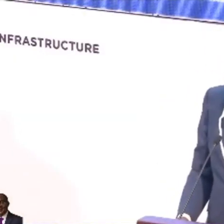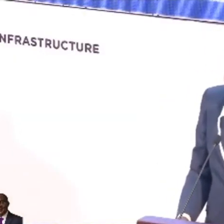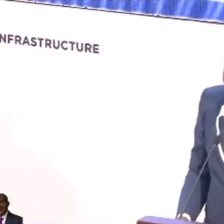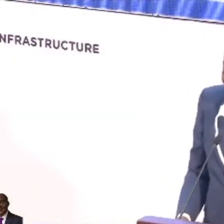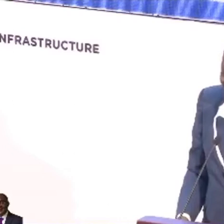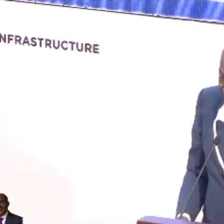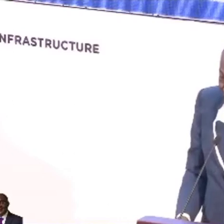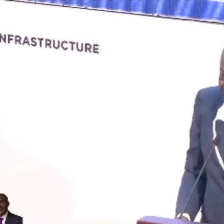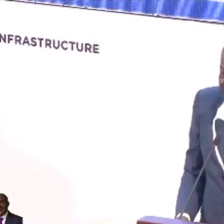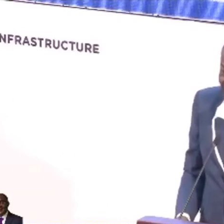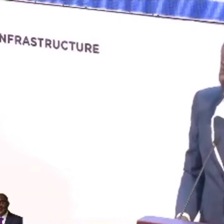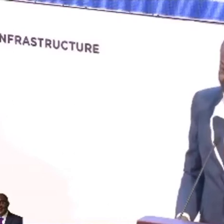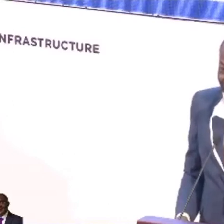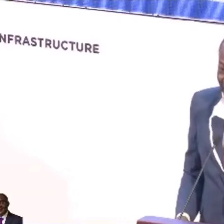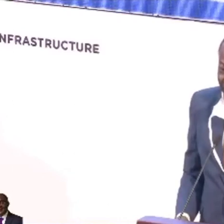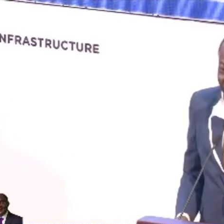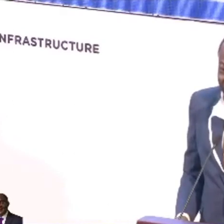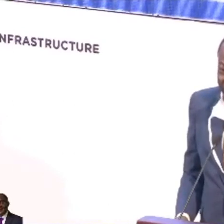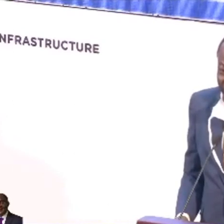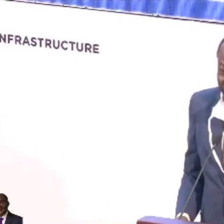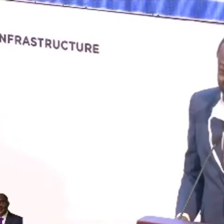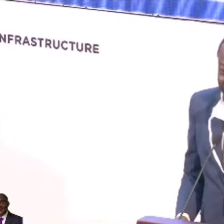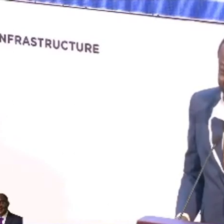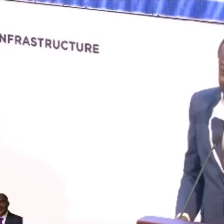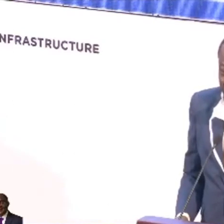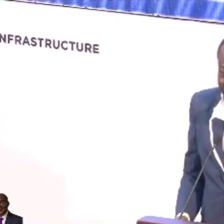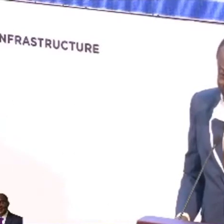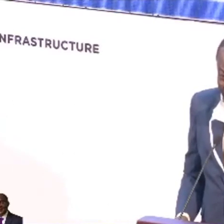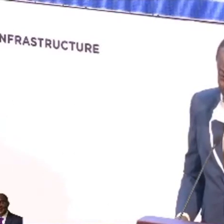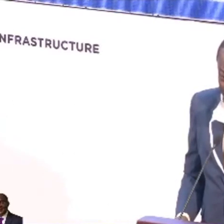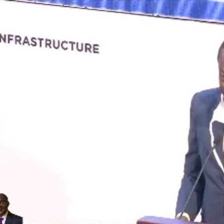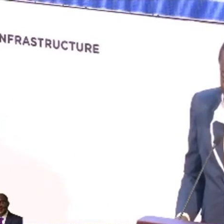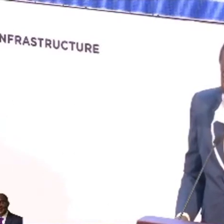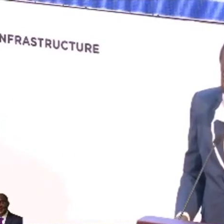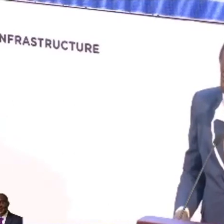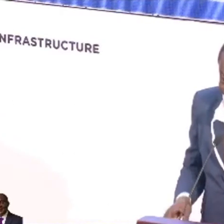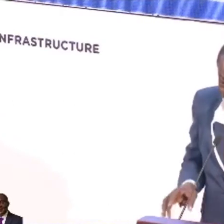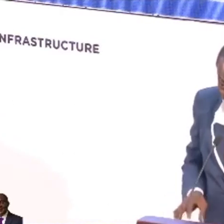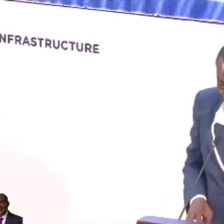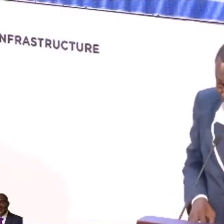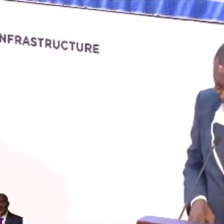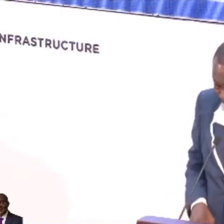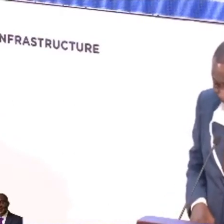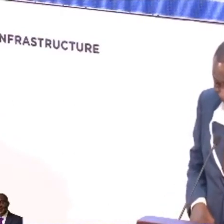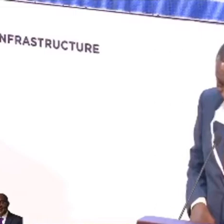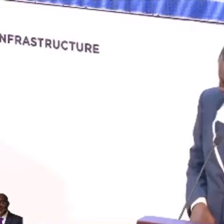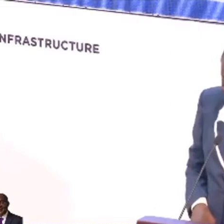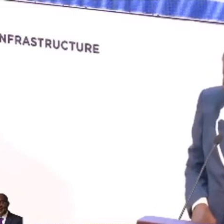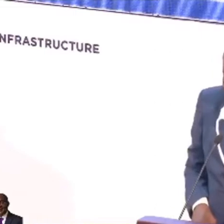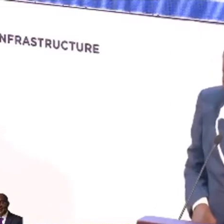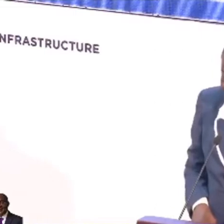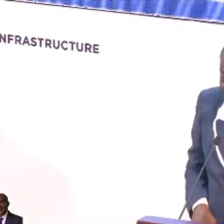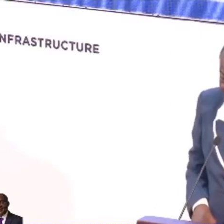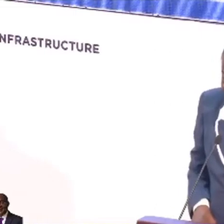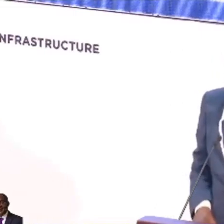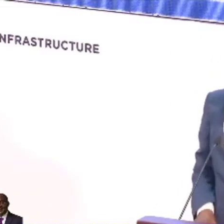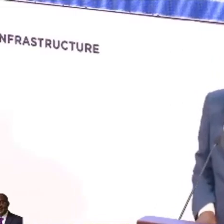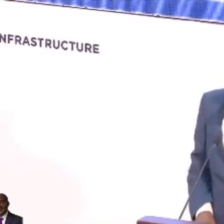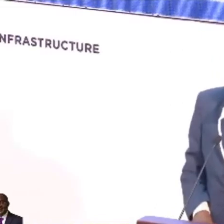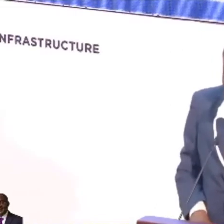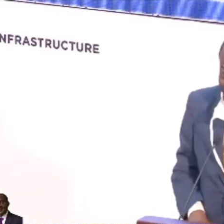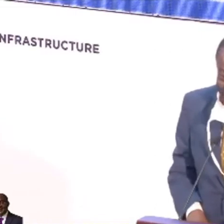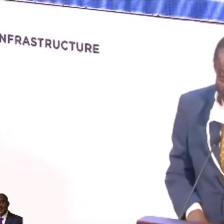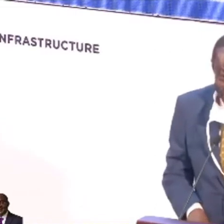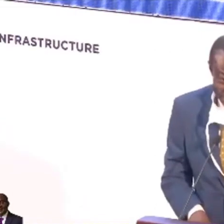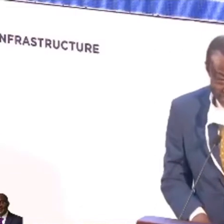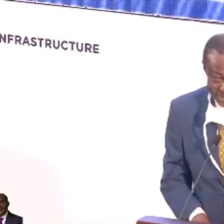The purpose is to allow the government of Ghana, from the Vice President